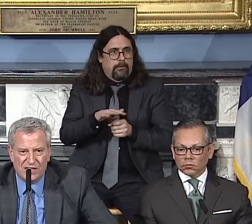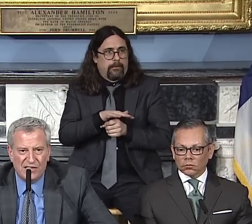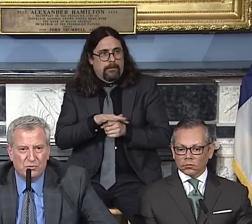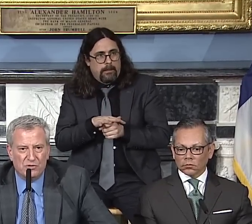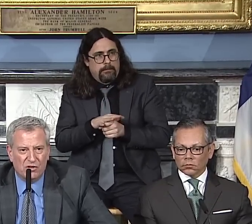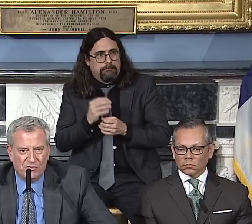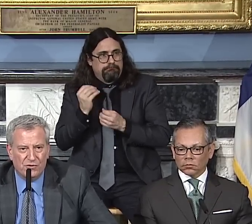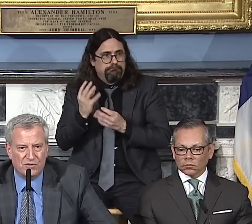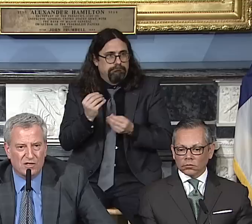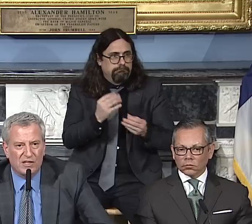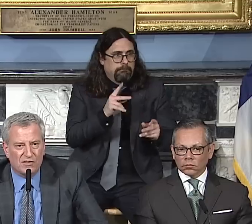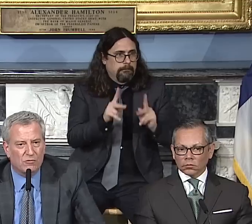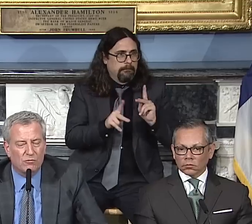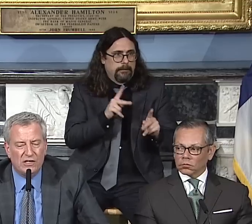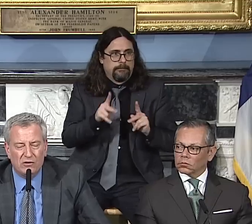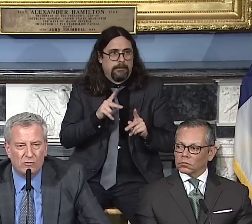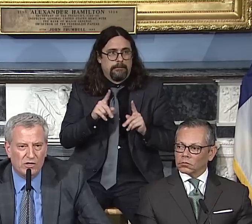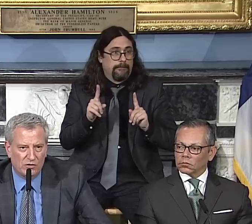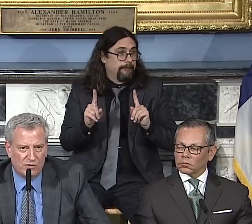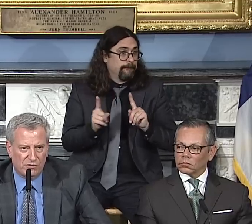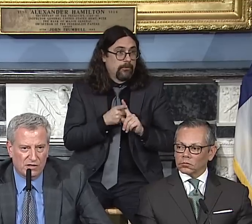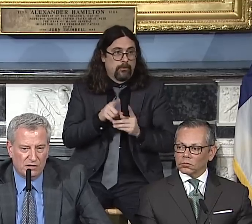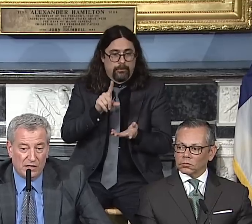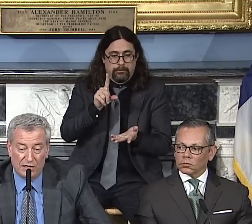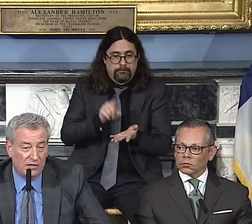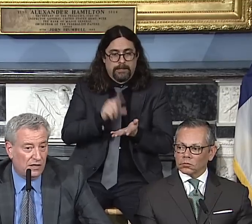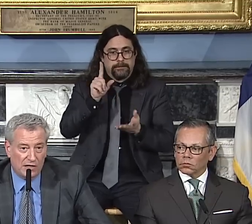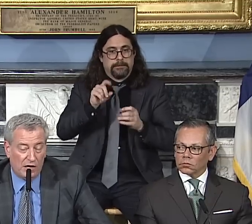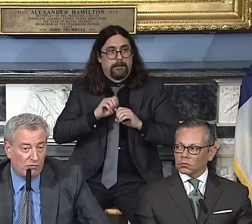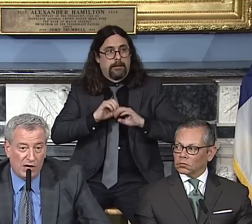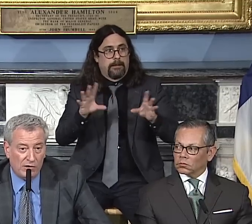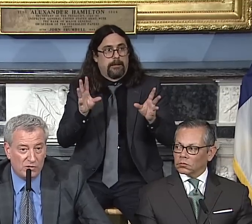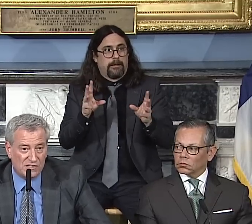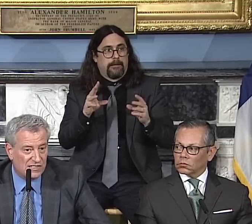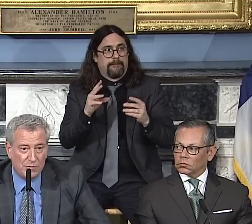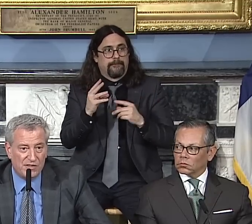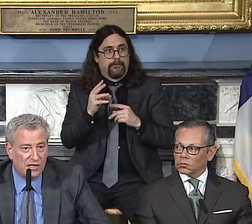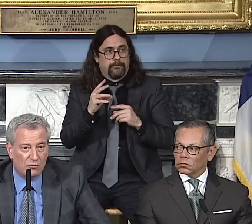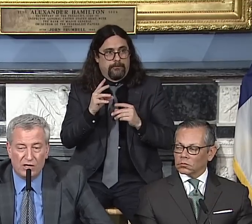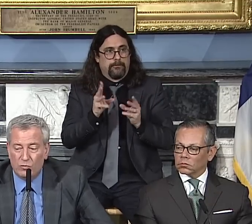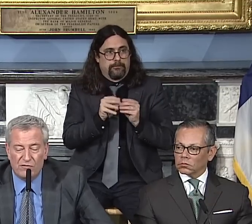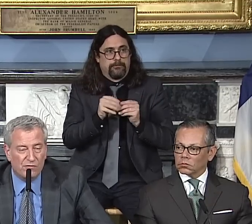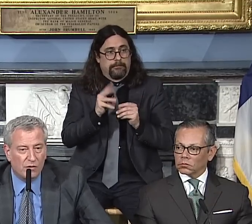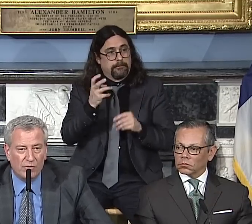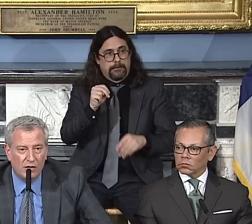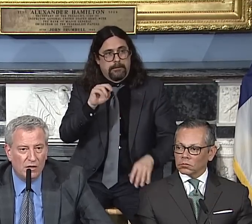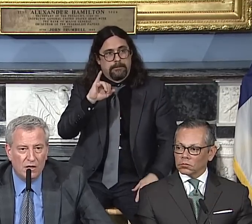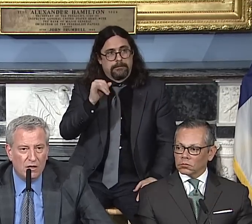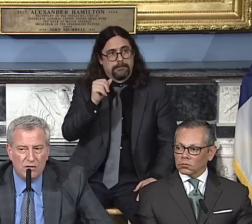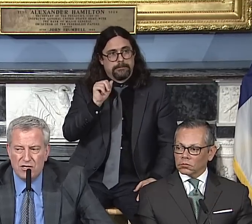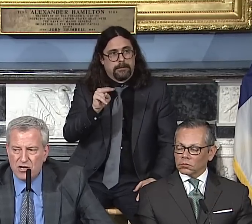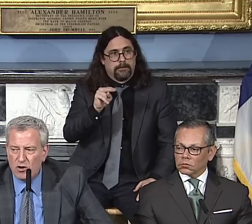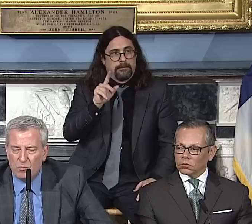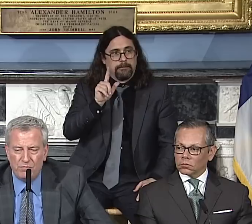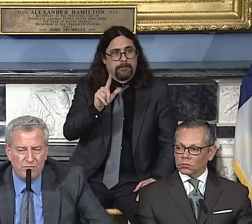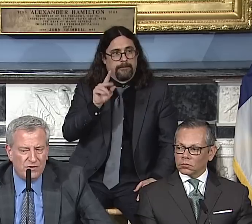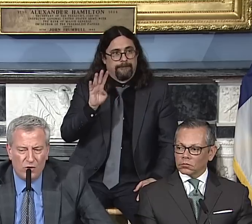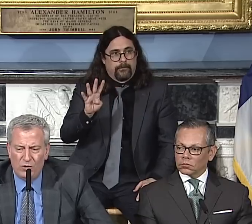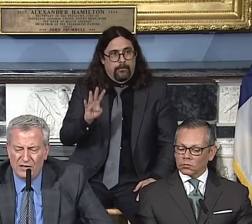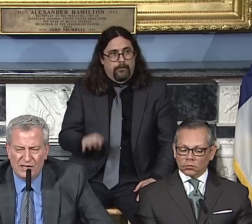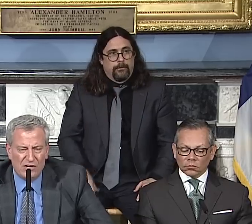this. First case was March 1st. I mean, that's a real different than Italy. I think Iran was the same thing. Iran went from